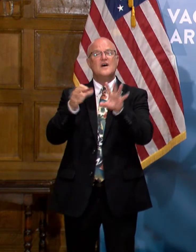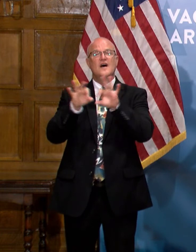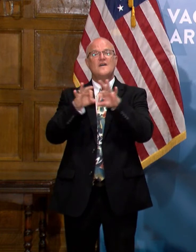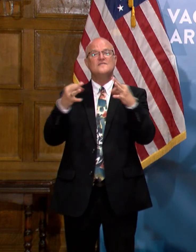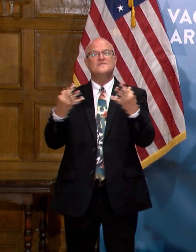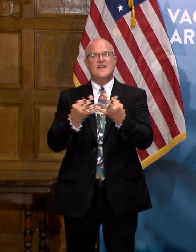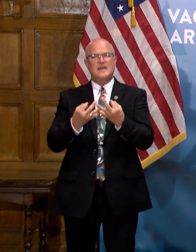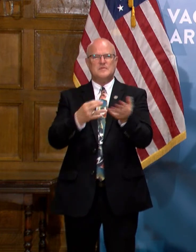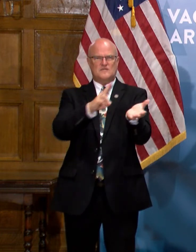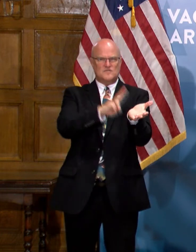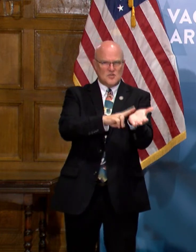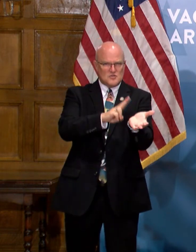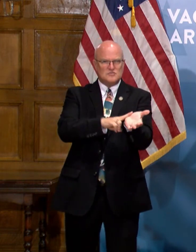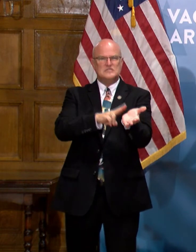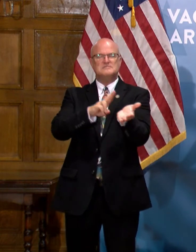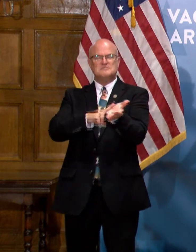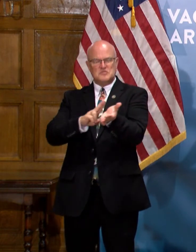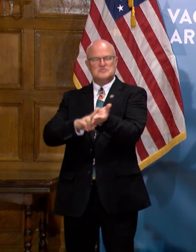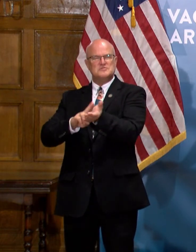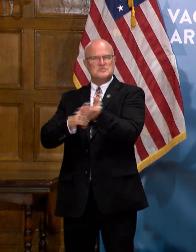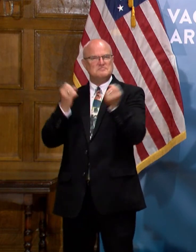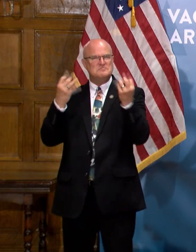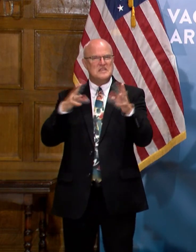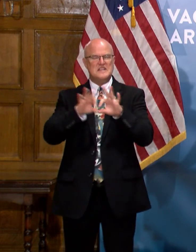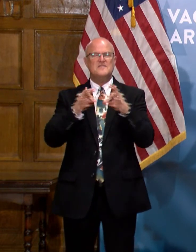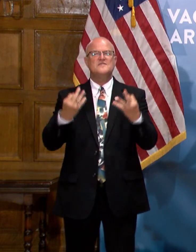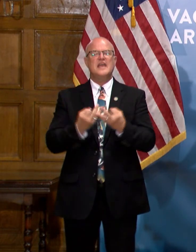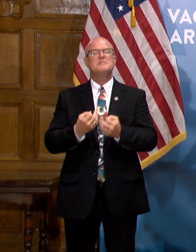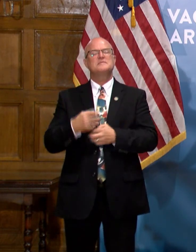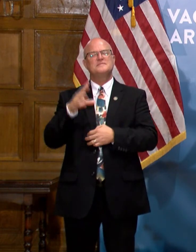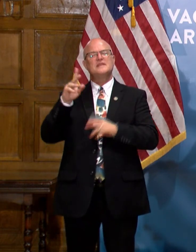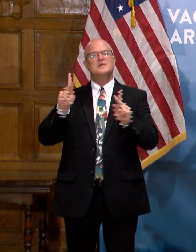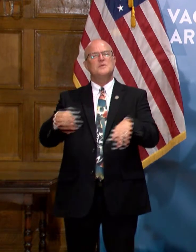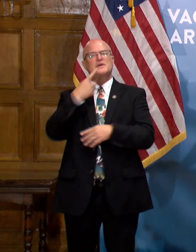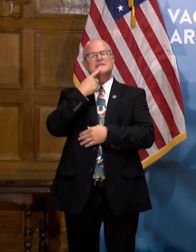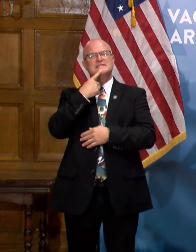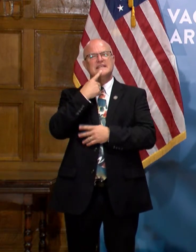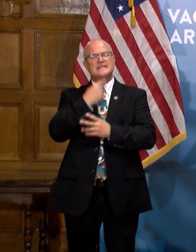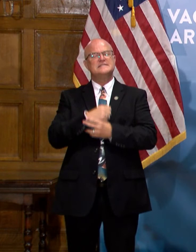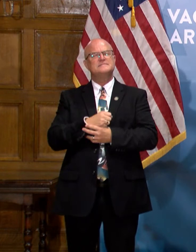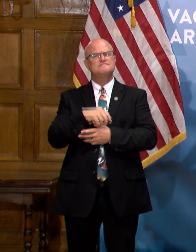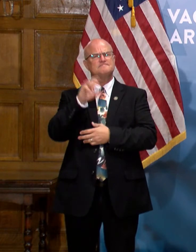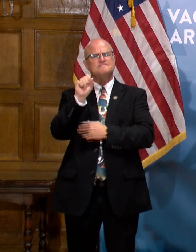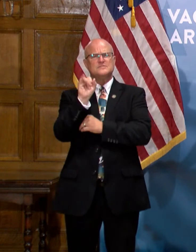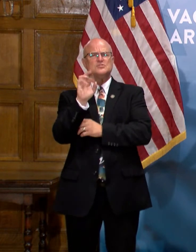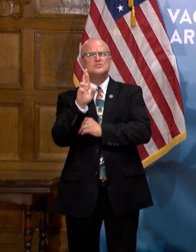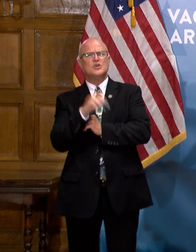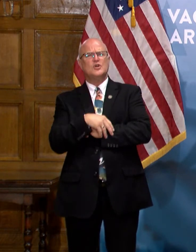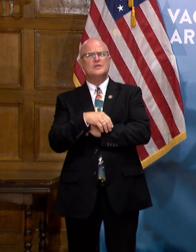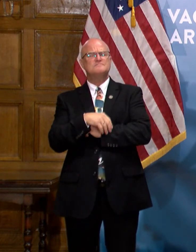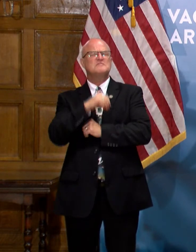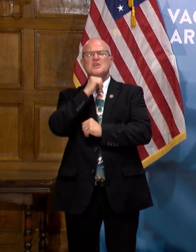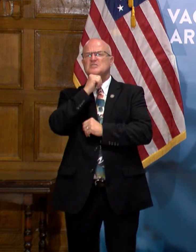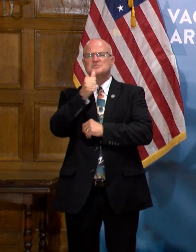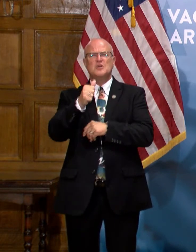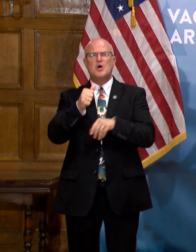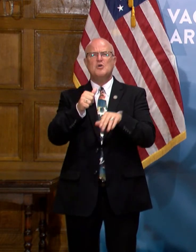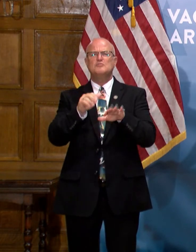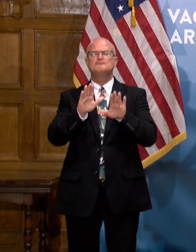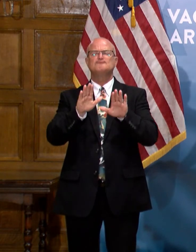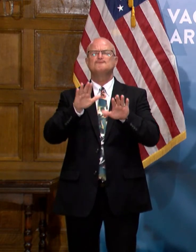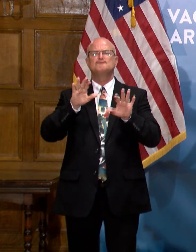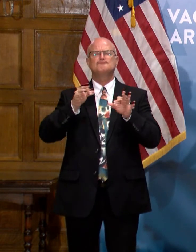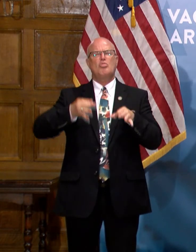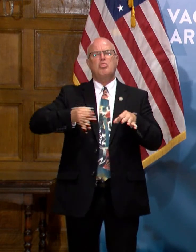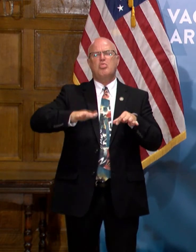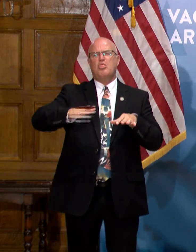of RNs, nurses. And the constituent says to me, "Sir, don't slack off on what you